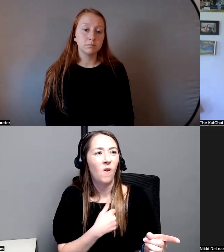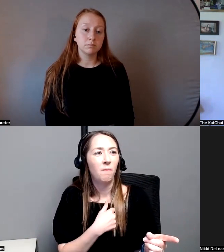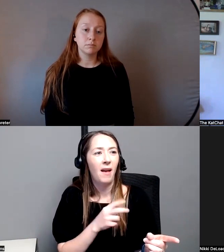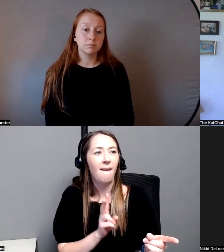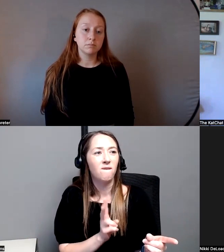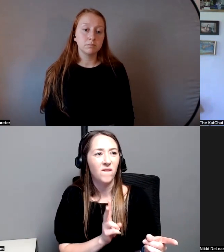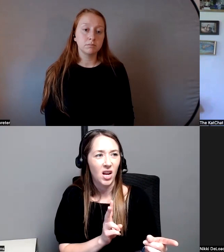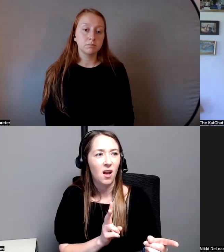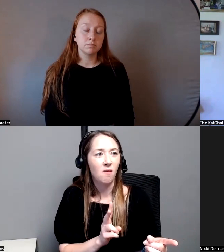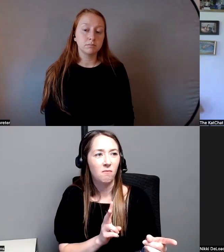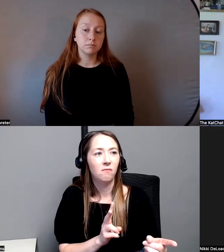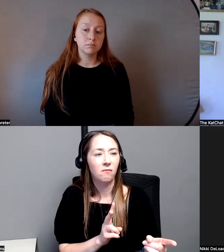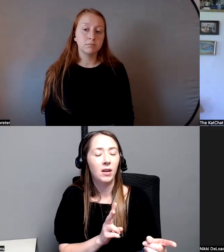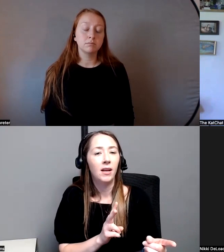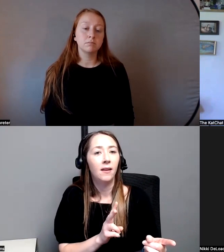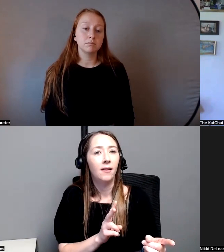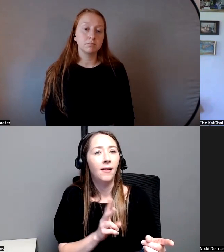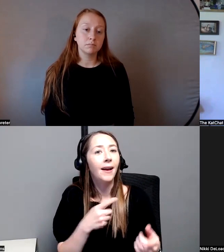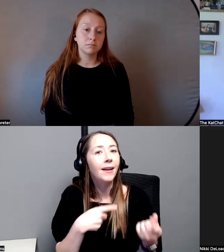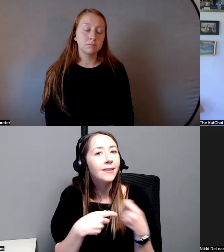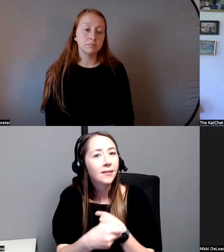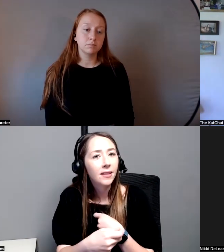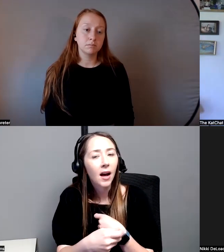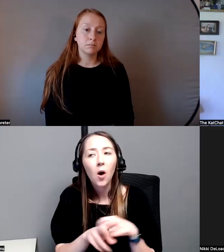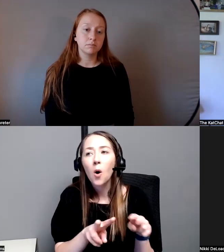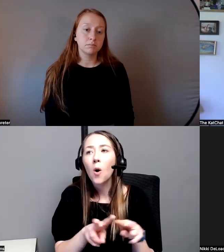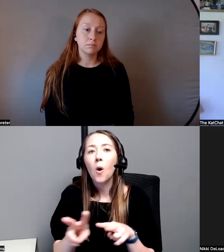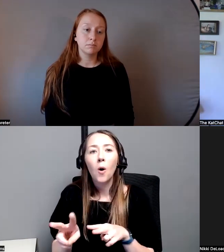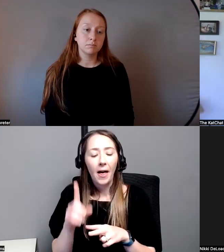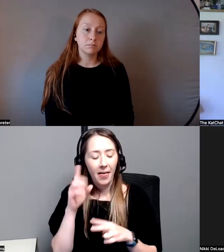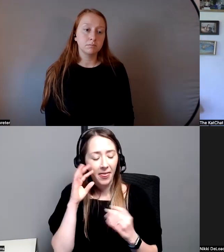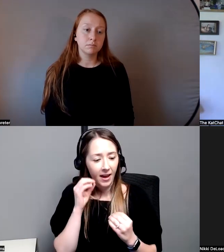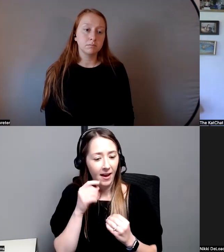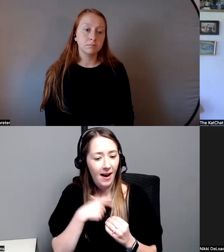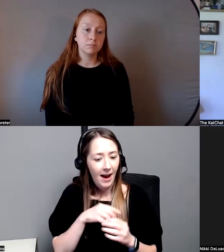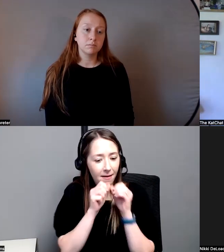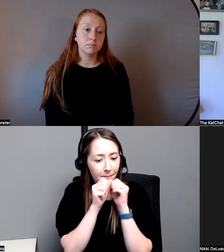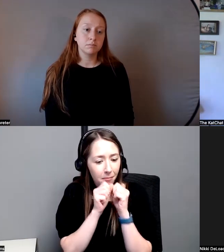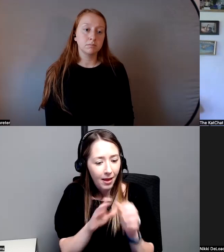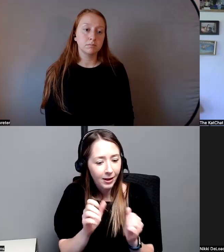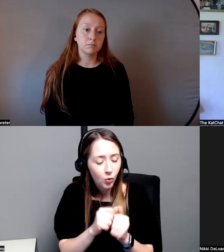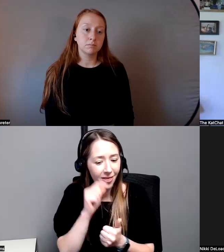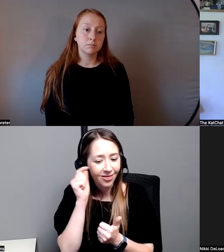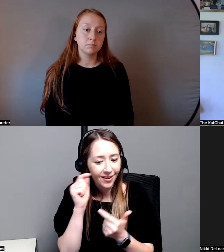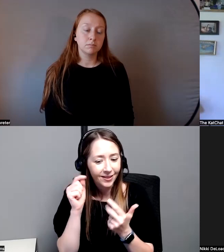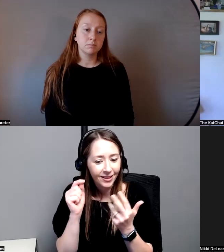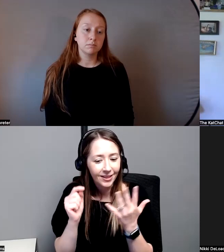this world, and instead started looking at all the blessings that they do actually have in their life,